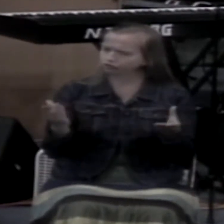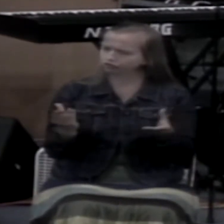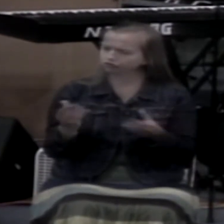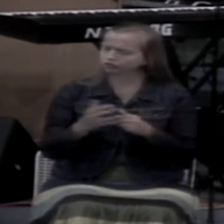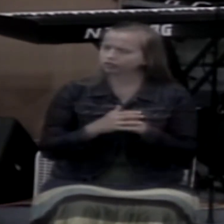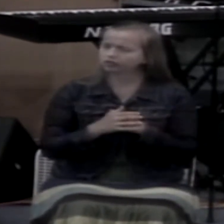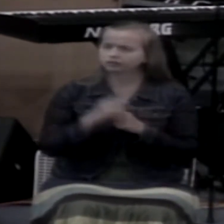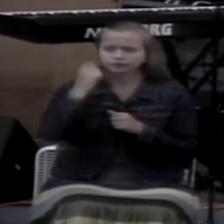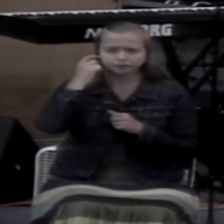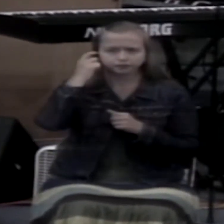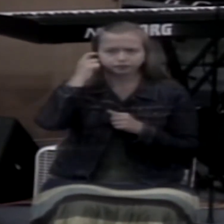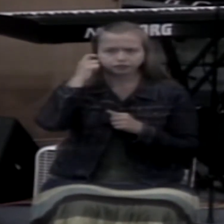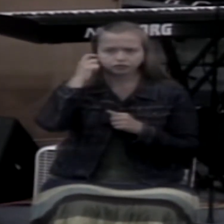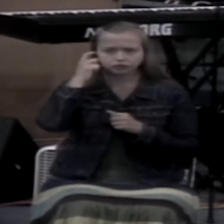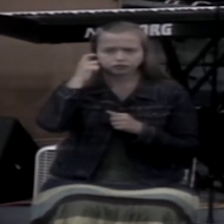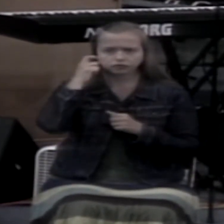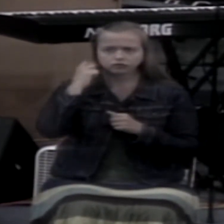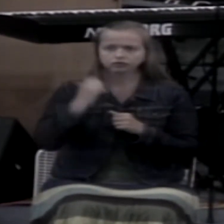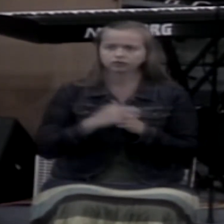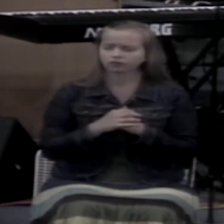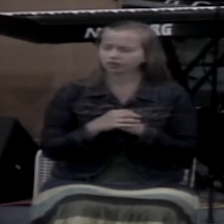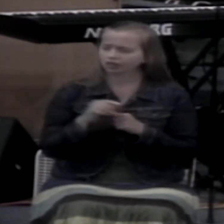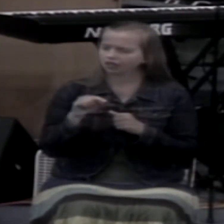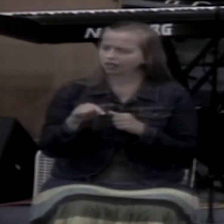ever seen take place.